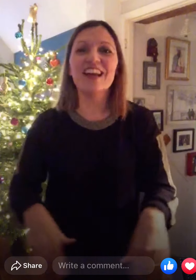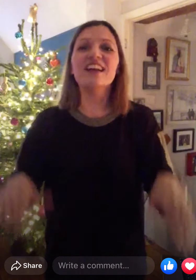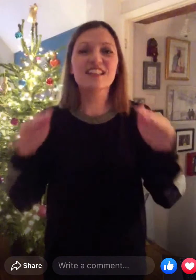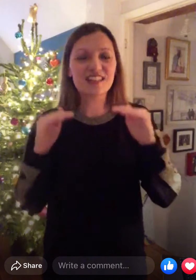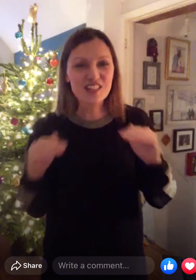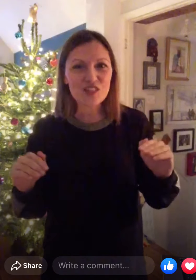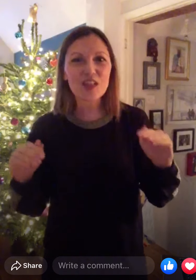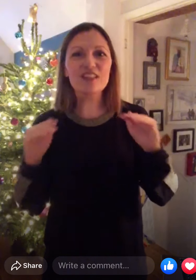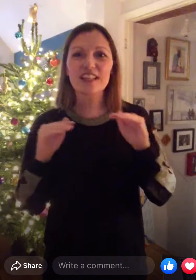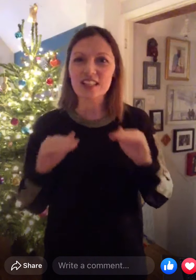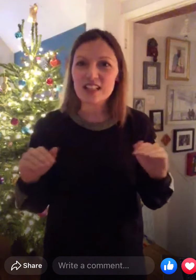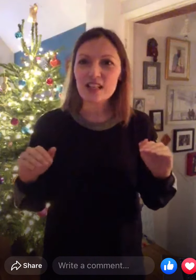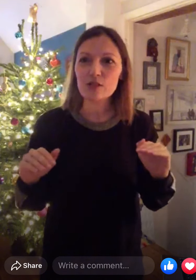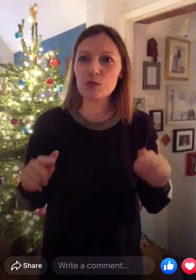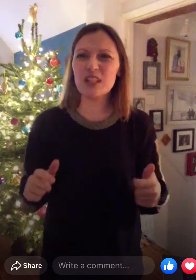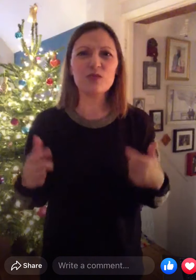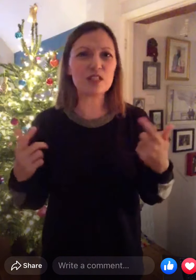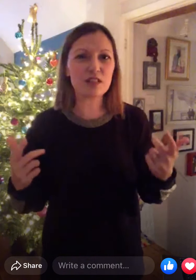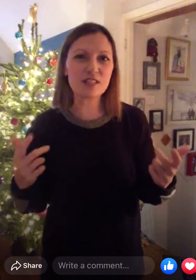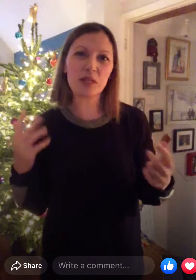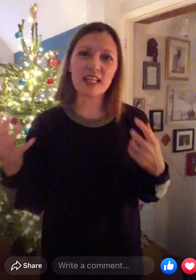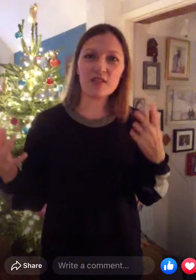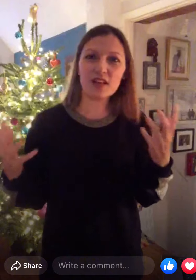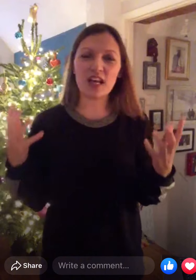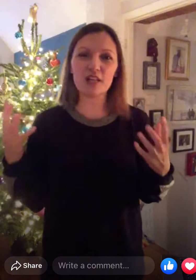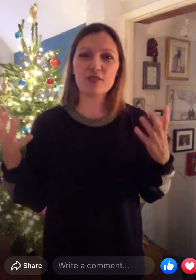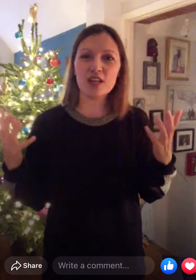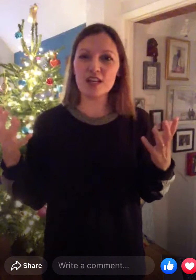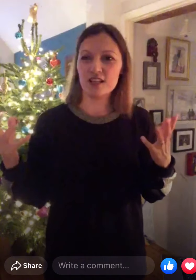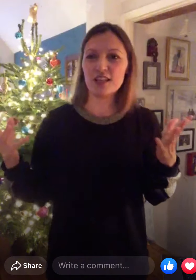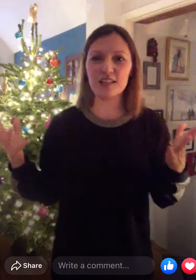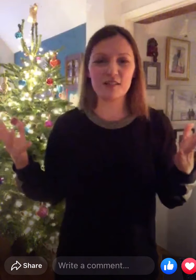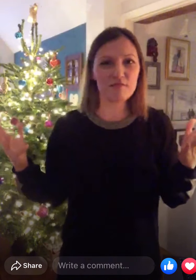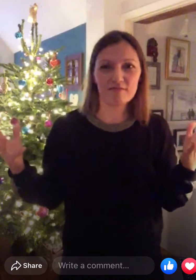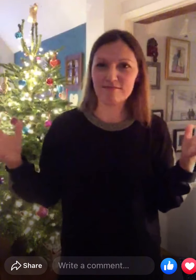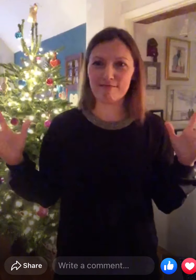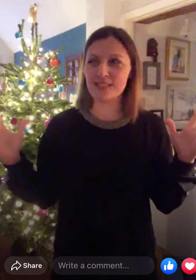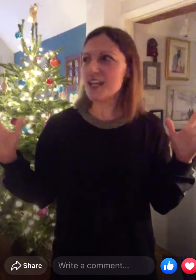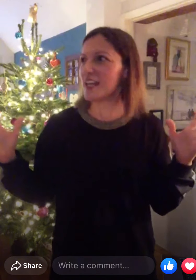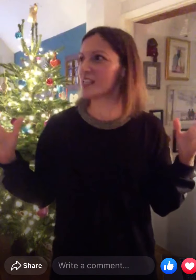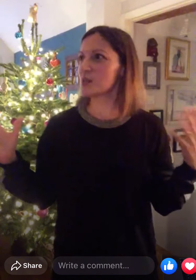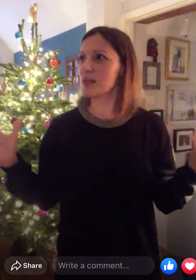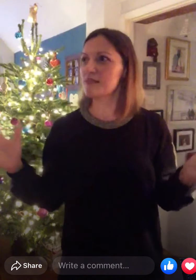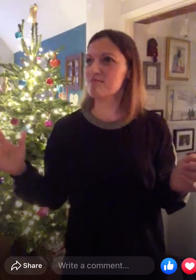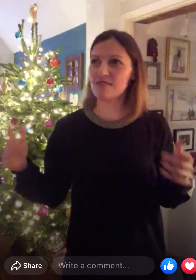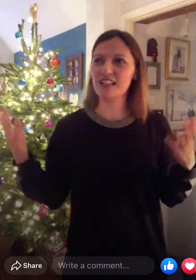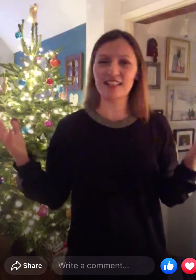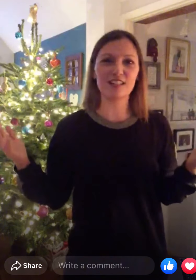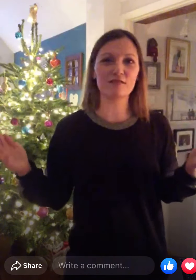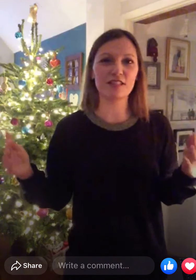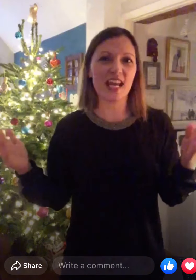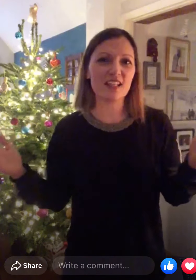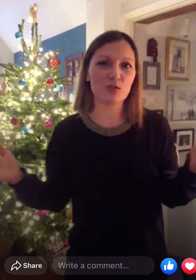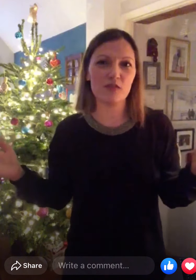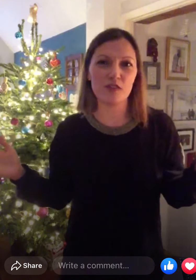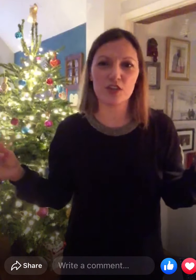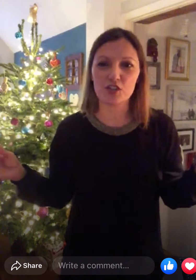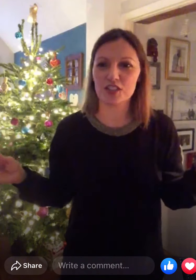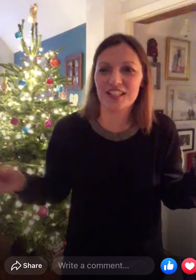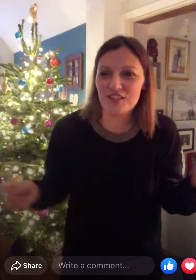So that just felt like a nice comfortable. And also because we can give it a kind of. You can turn it into a. I don't know. Taylor Swift version. If you